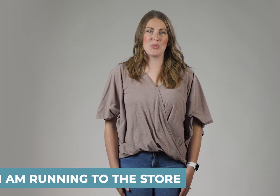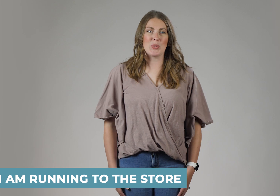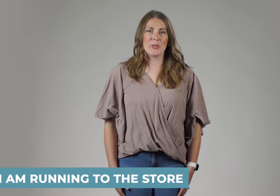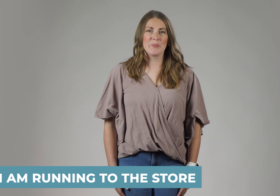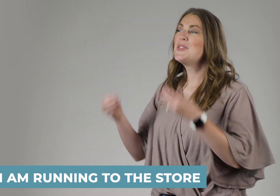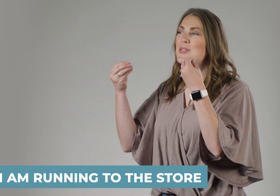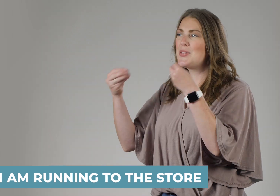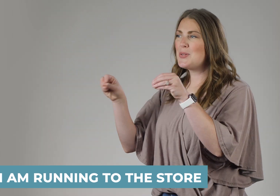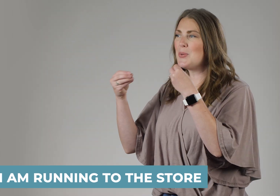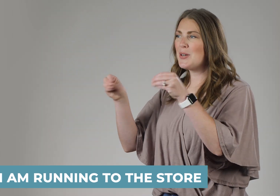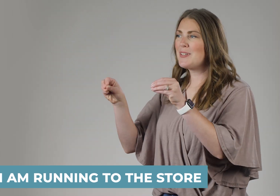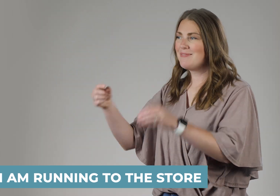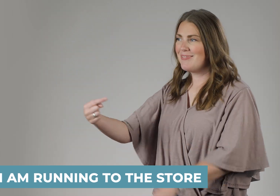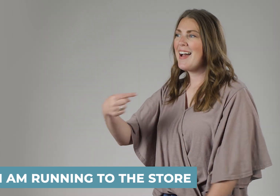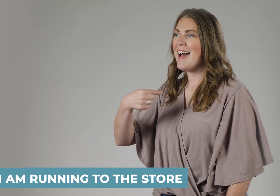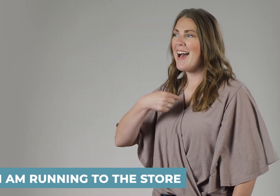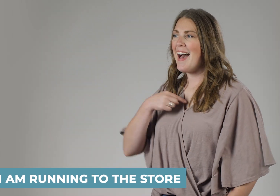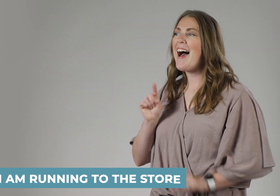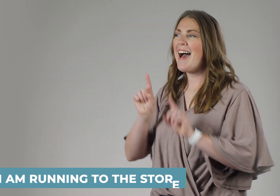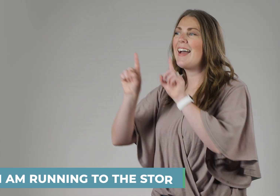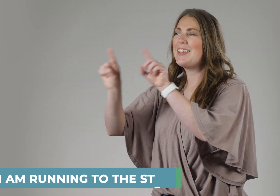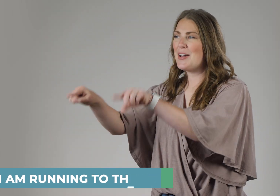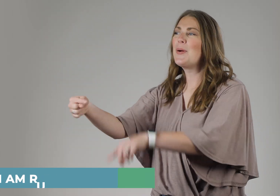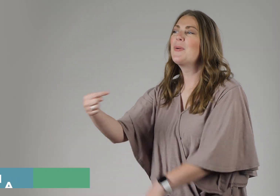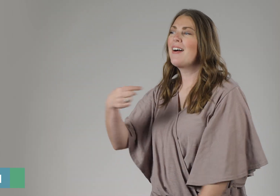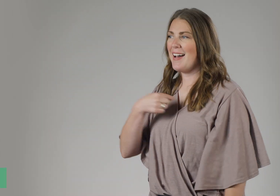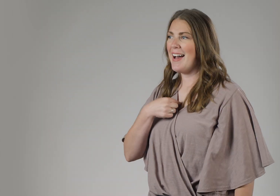store. Store, I go, I.